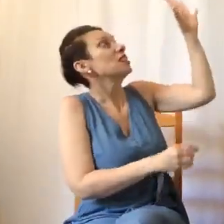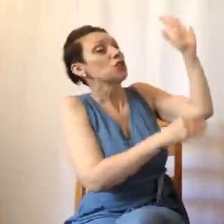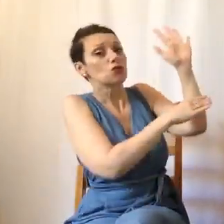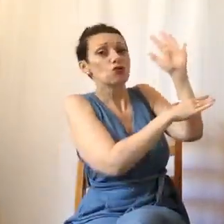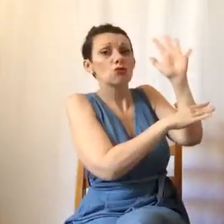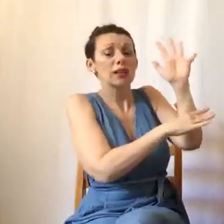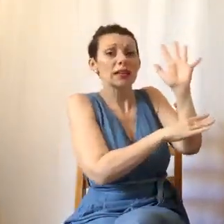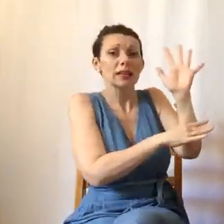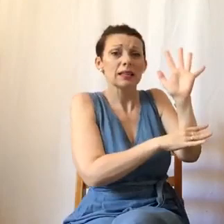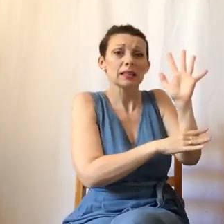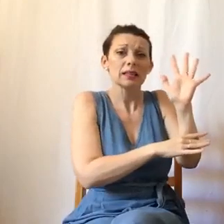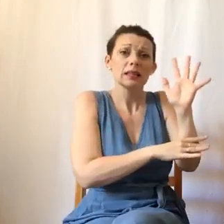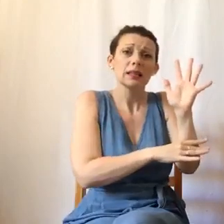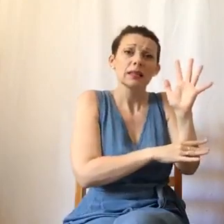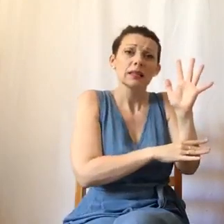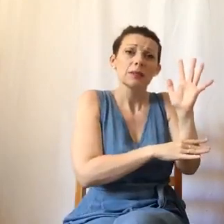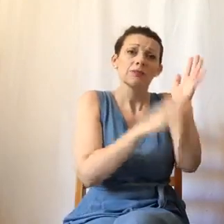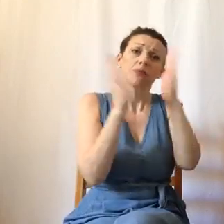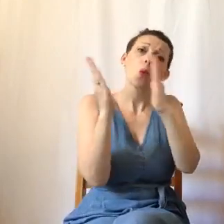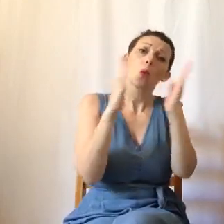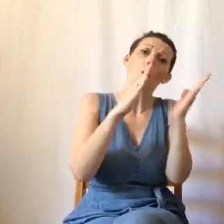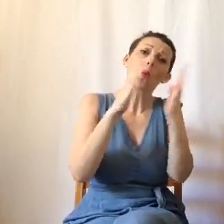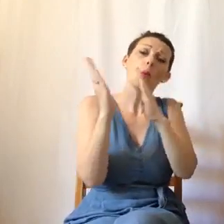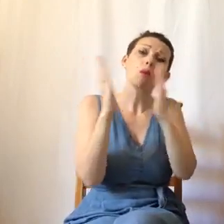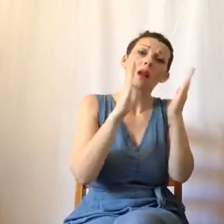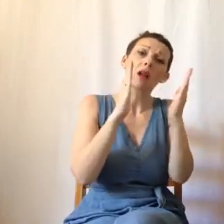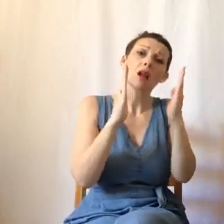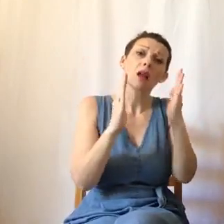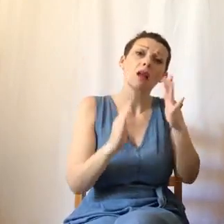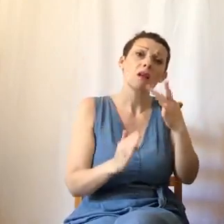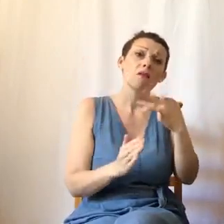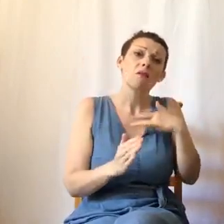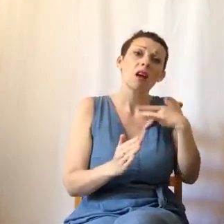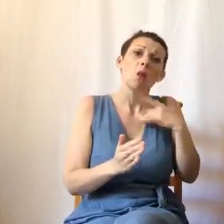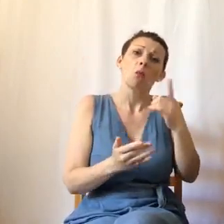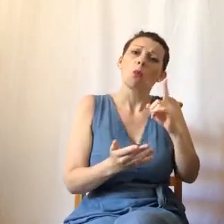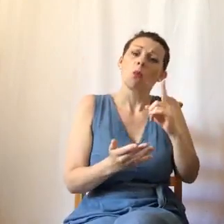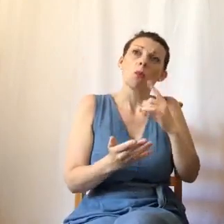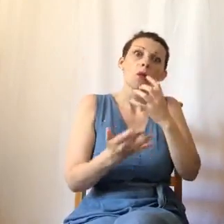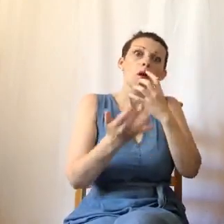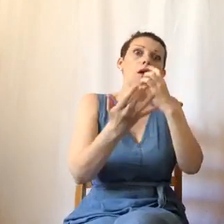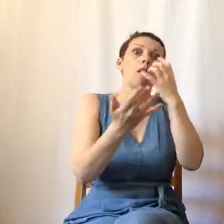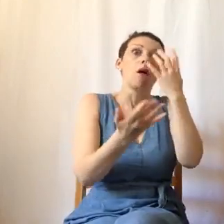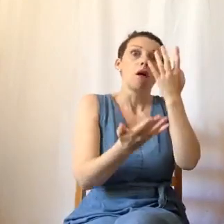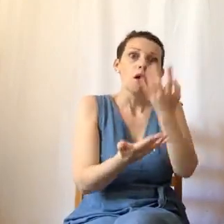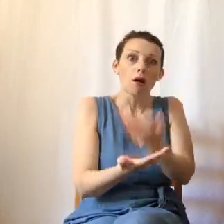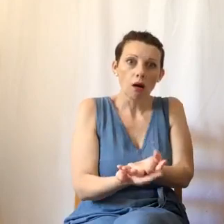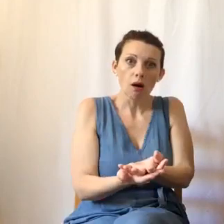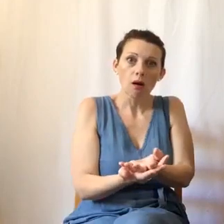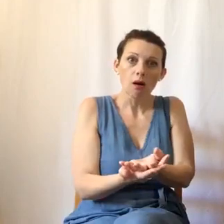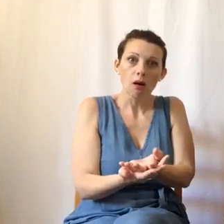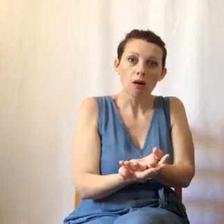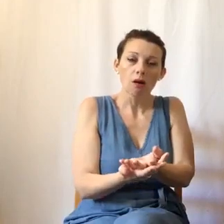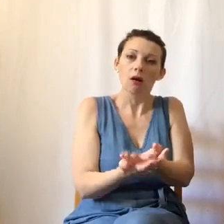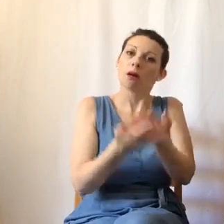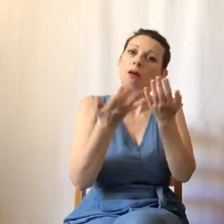Woblin felt her jaw drop. in that moment she now